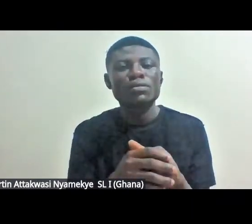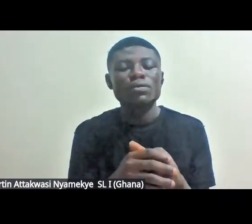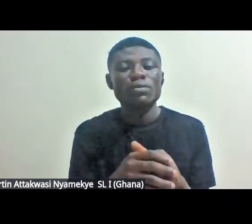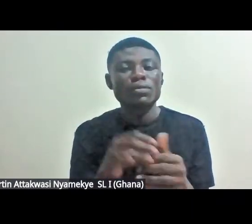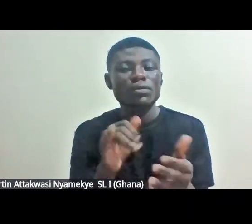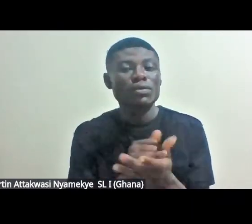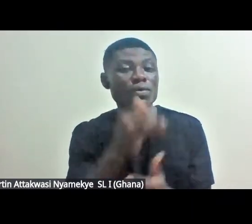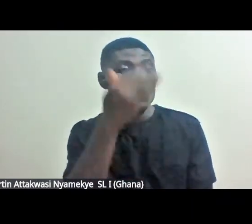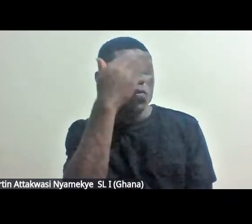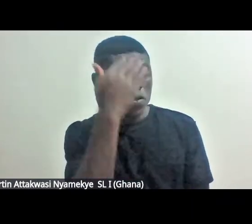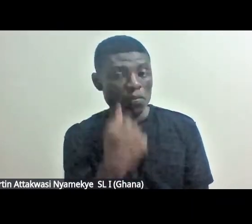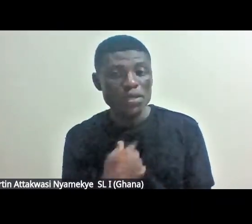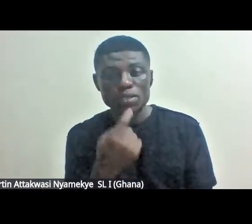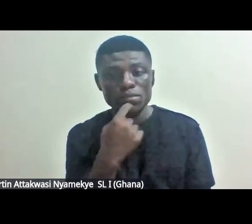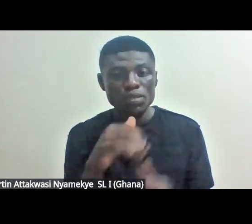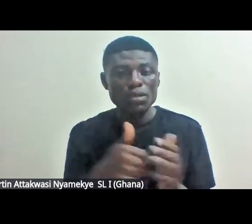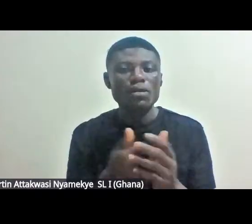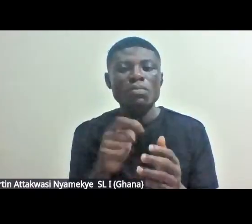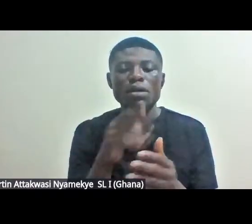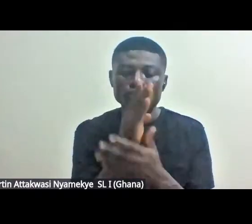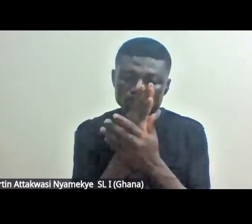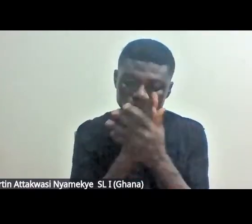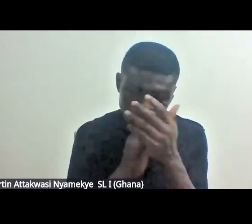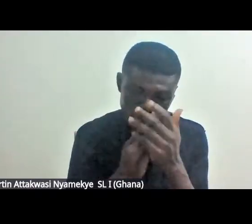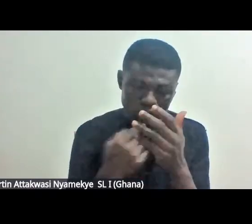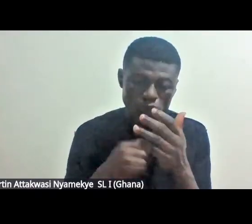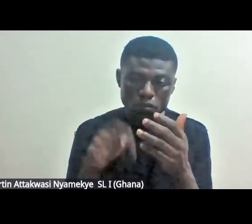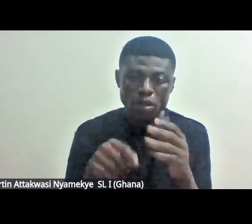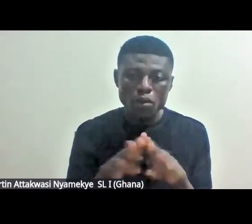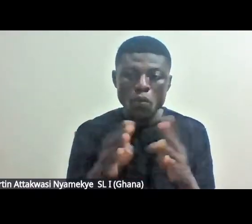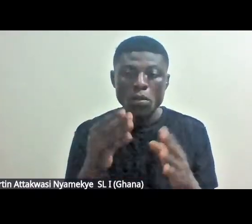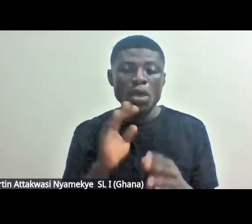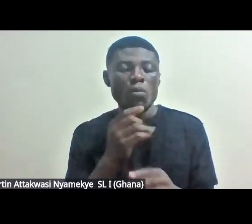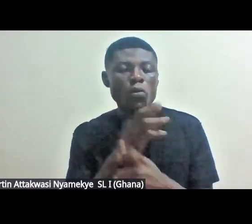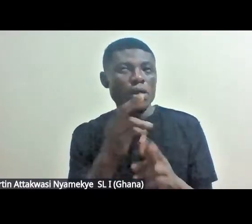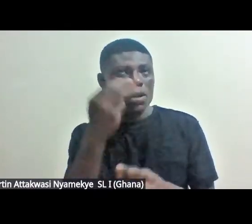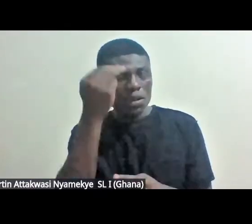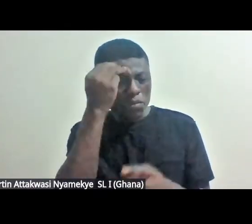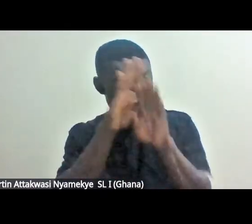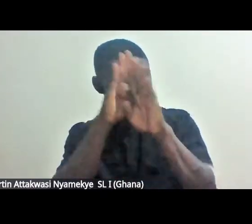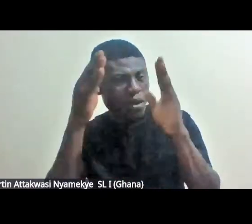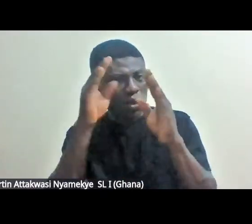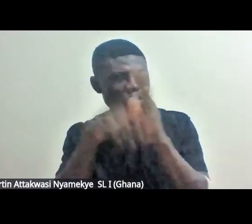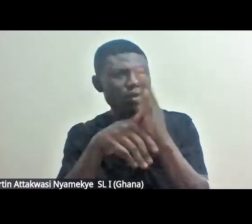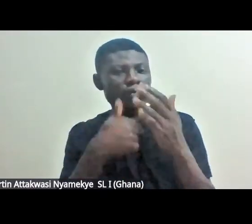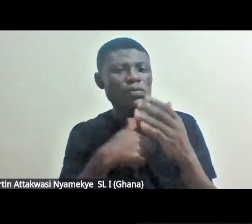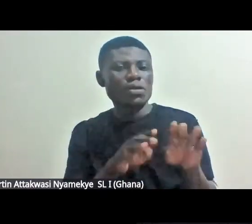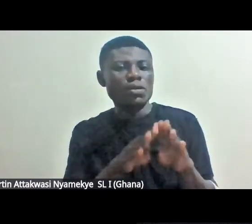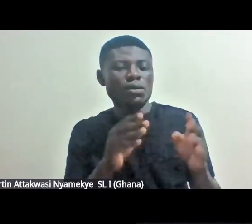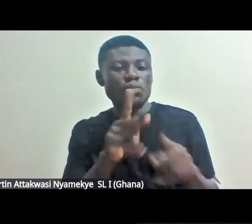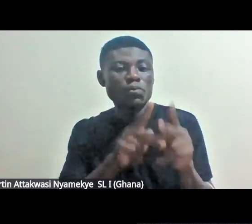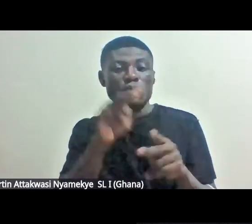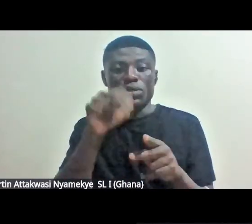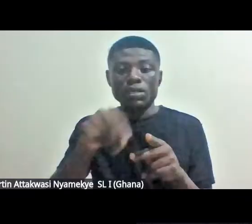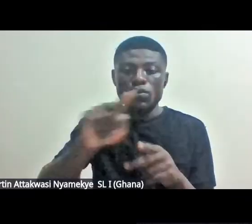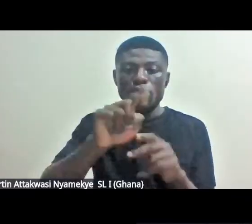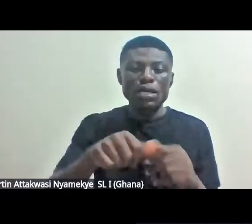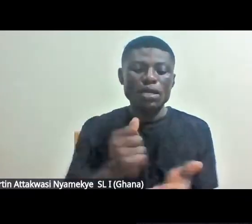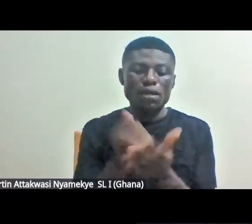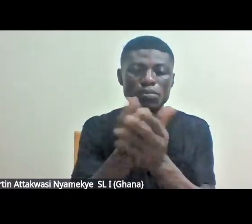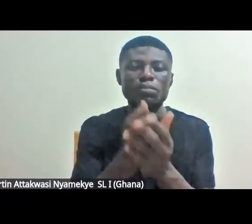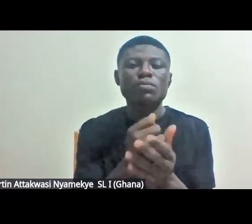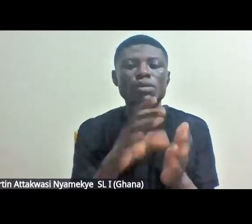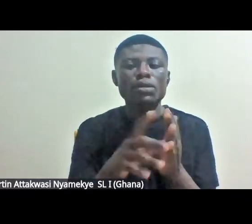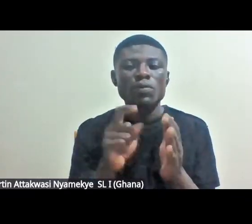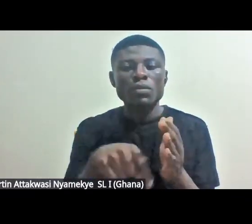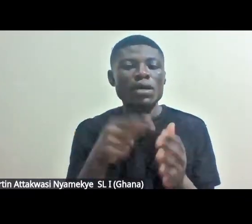I say stay curious and stay humble. We have to open our minds. We have to open our hearts to be able to meet the needs of the people we're there for, and that we have to